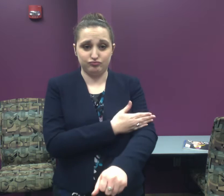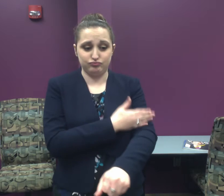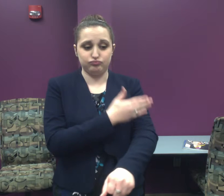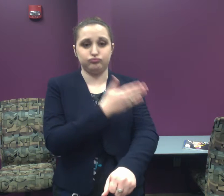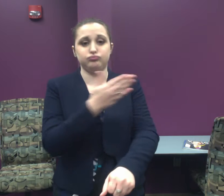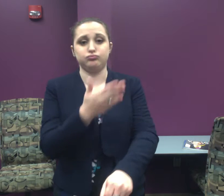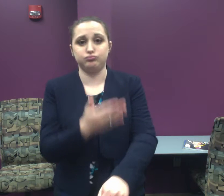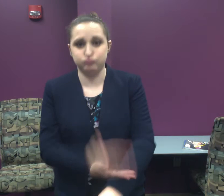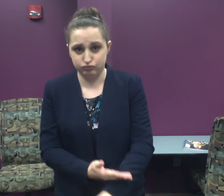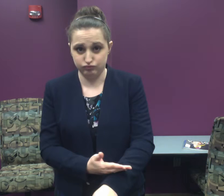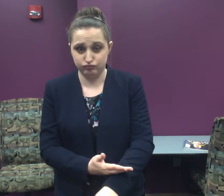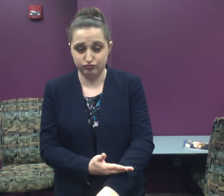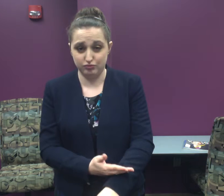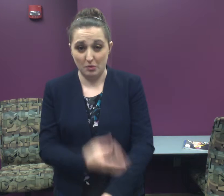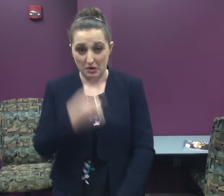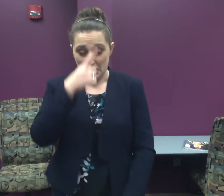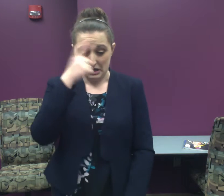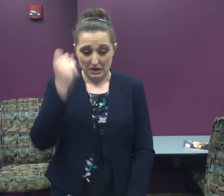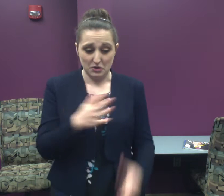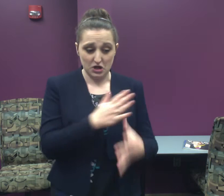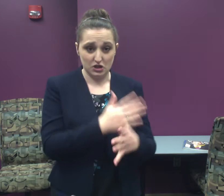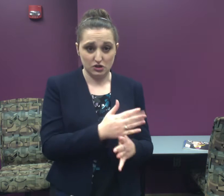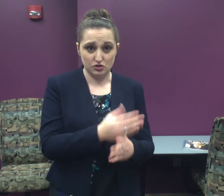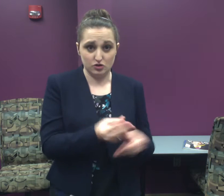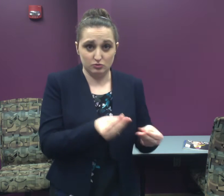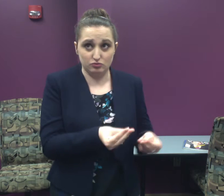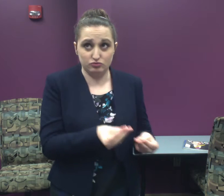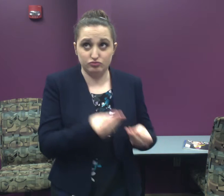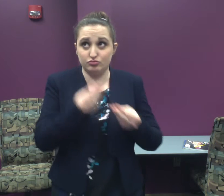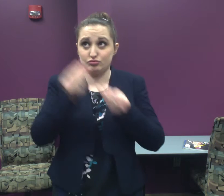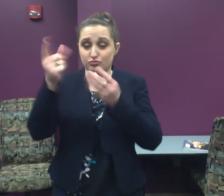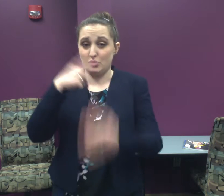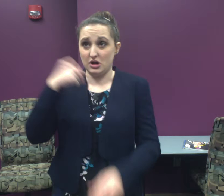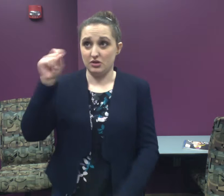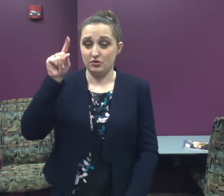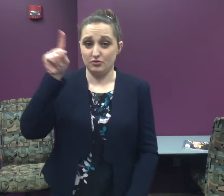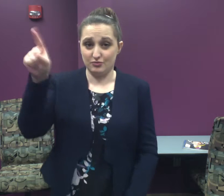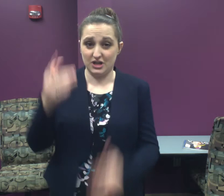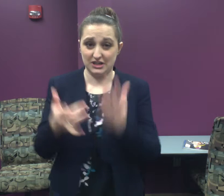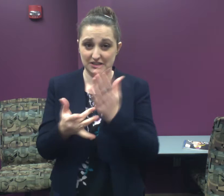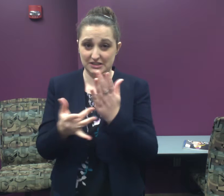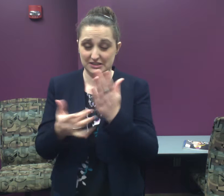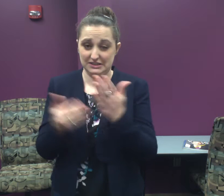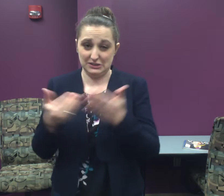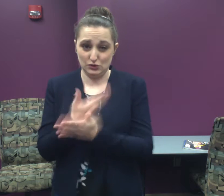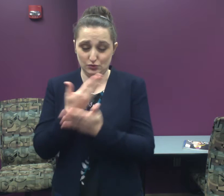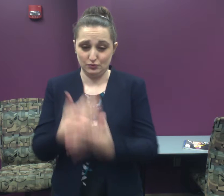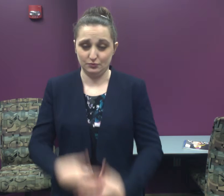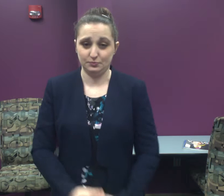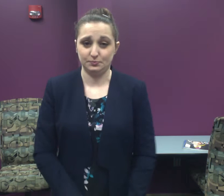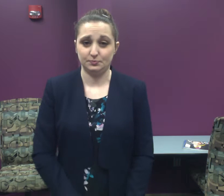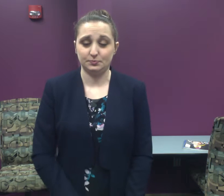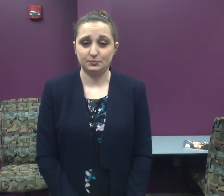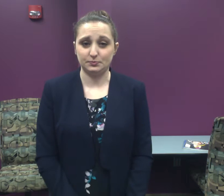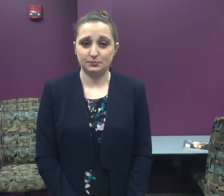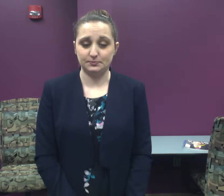didn't loot it, we're just taking back what you guys destroyed. And it did help to a certain extent. But it's still, you're talking about an infrastructure